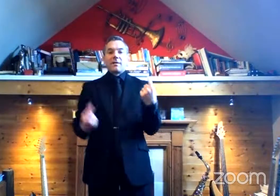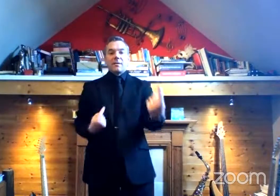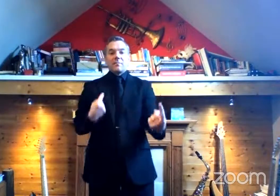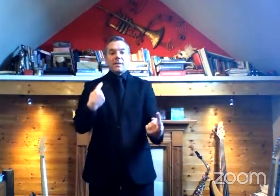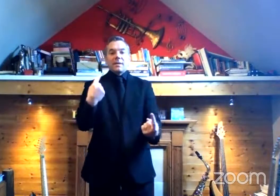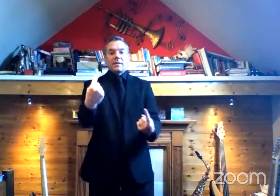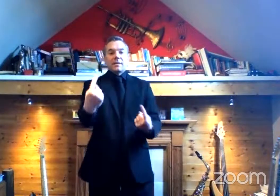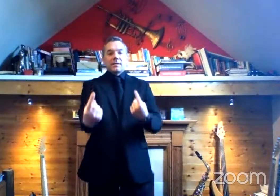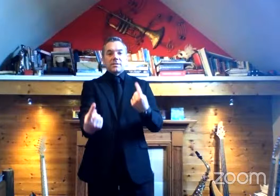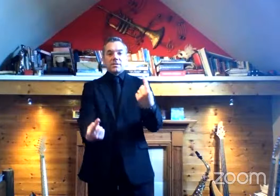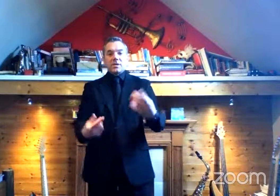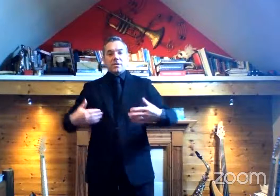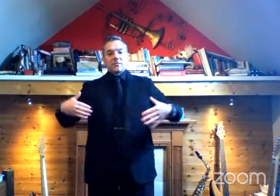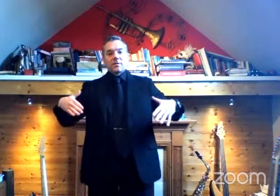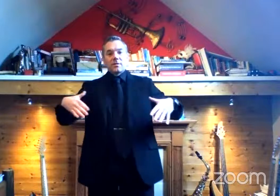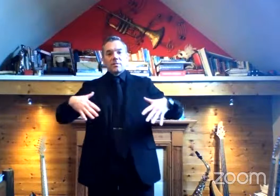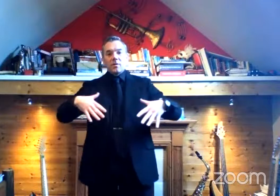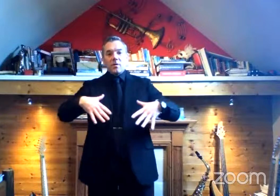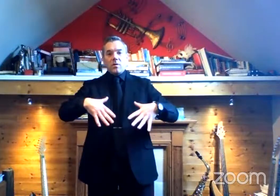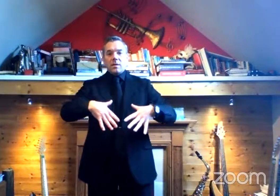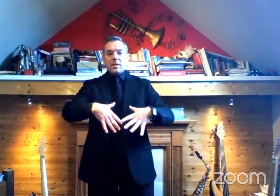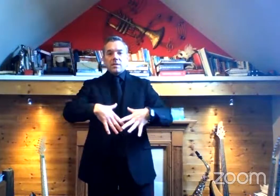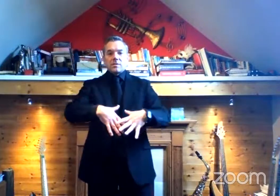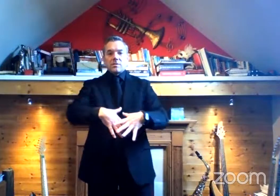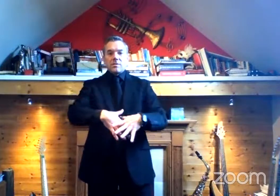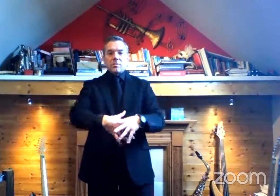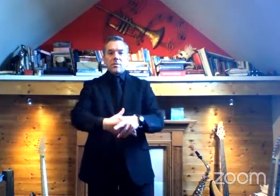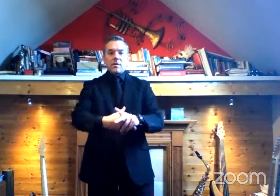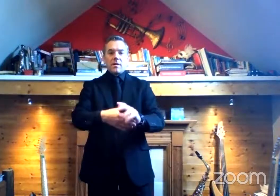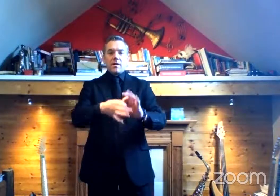a billion children rolled into one.